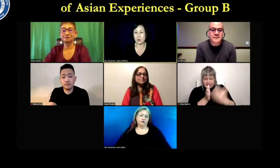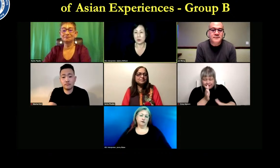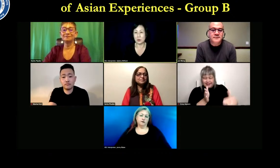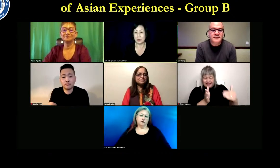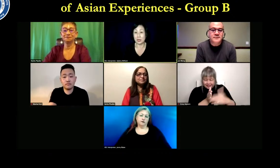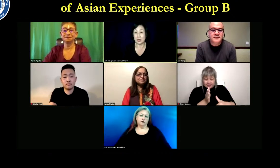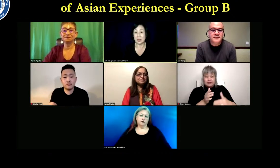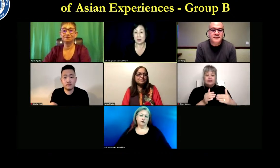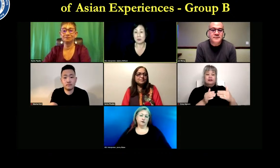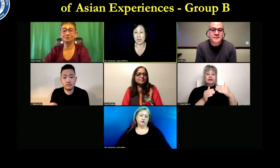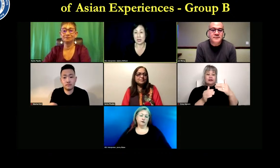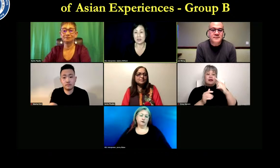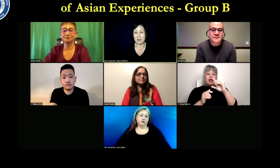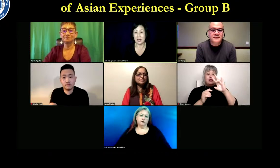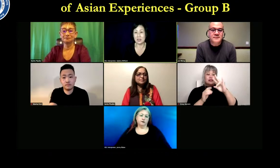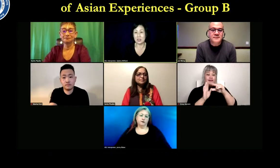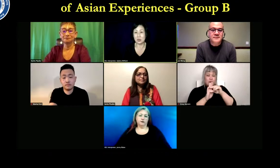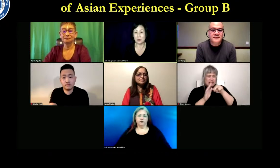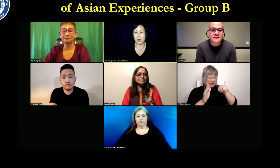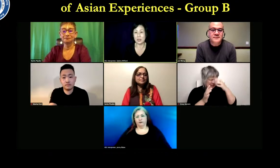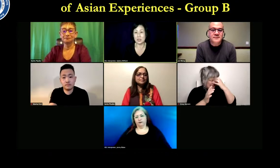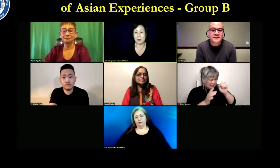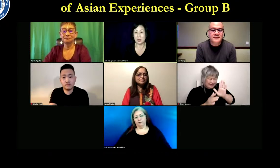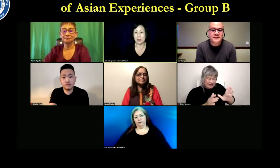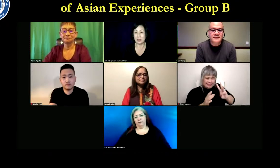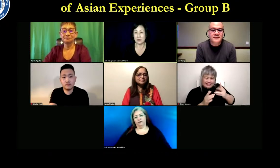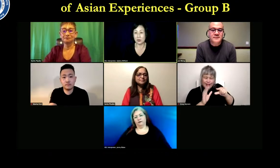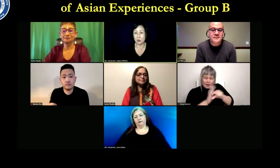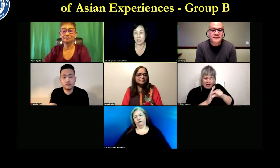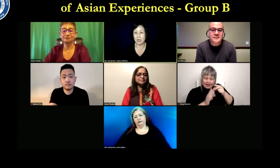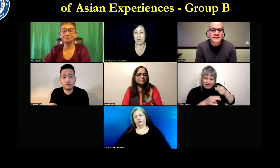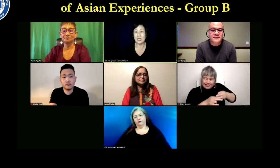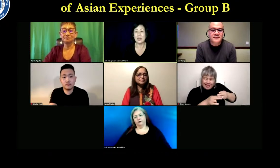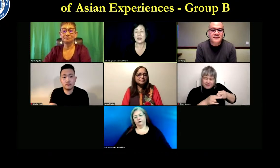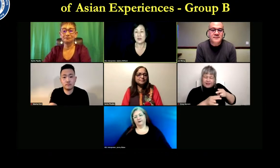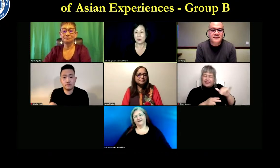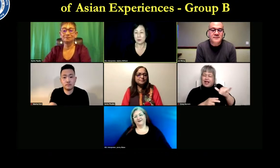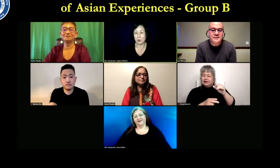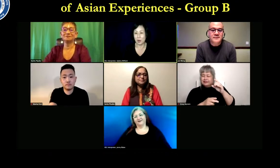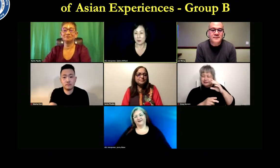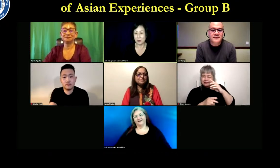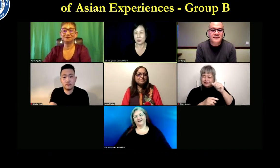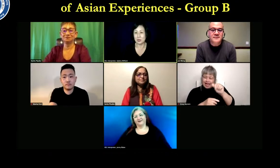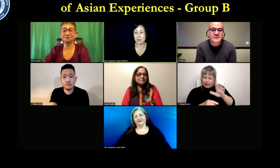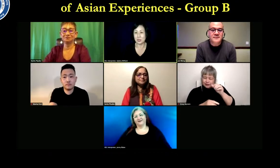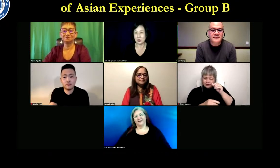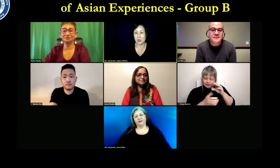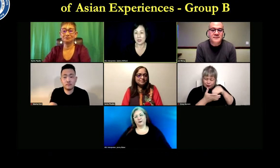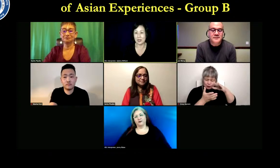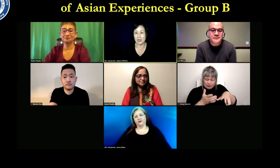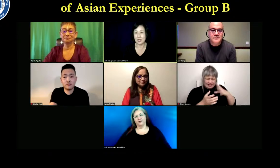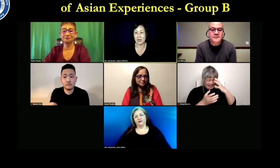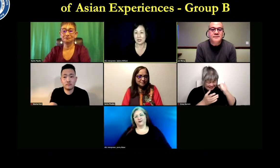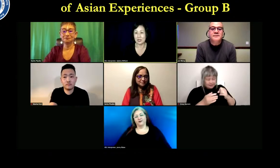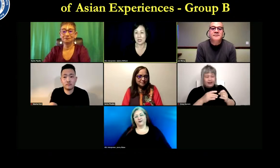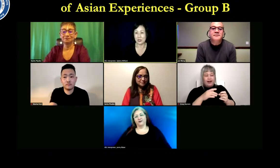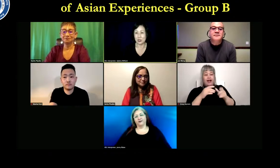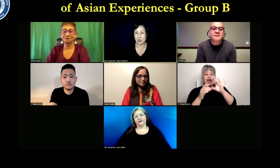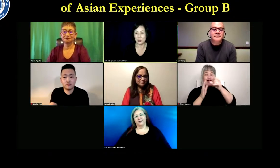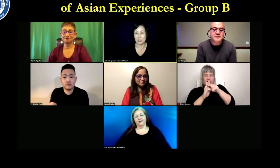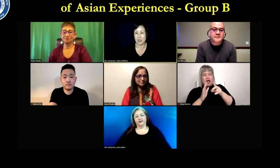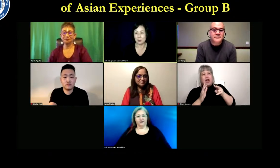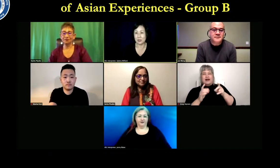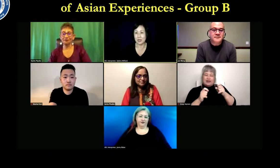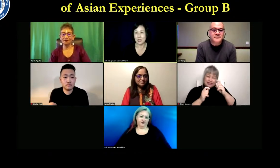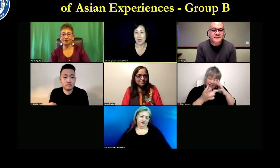sixth grade, we repeat these names again and again. So by the time they get to seventh grade, they've memorized people in the sixth grade, these